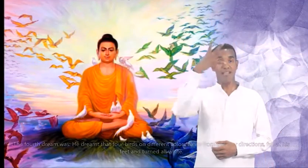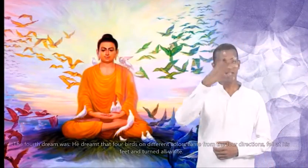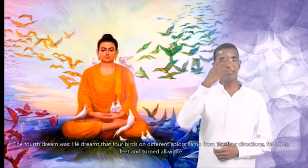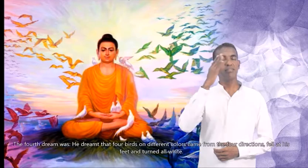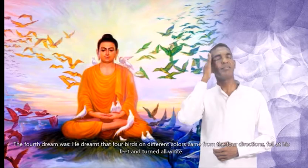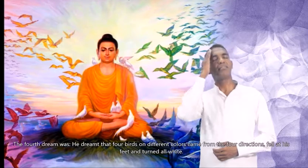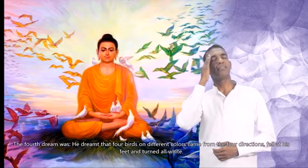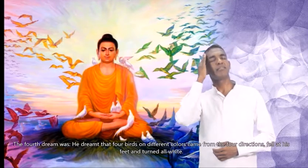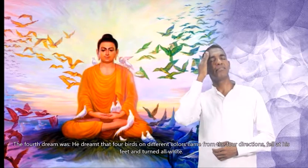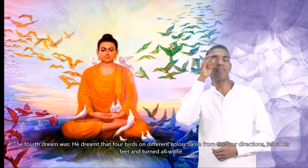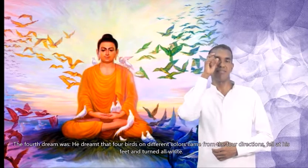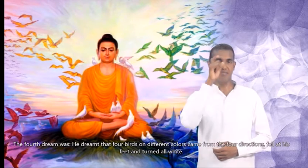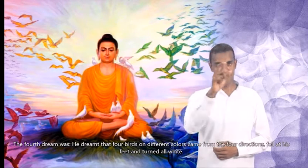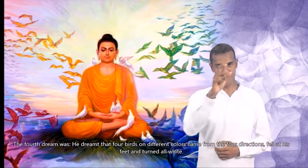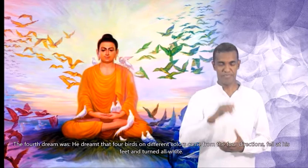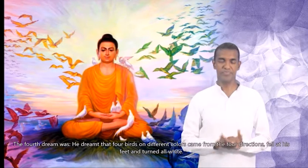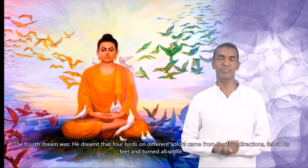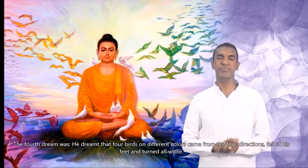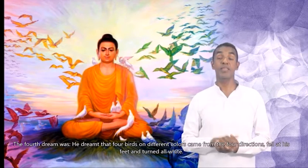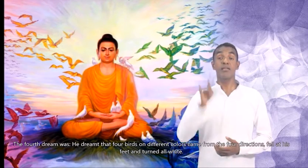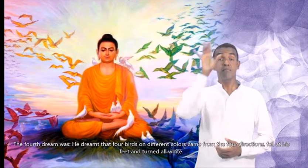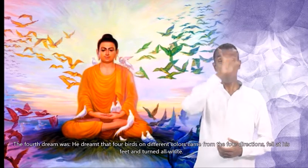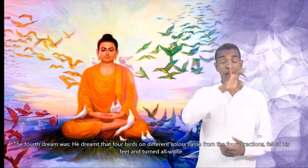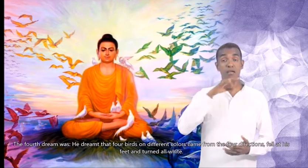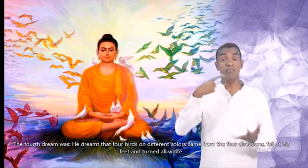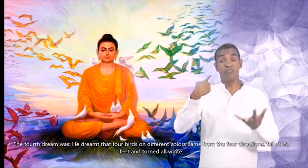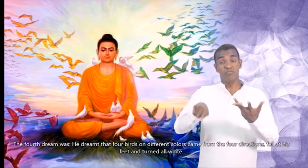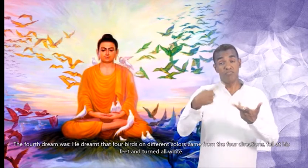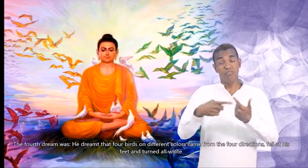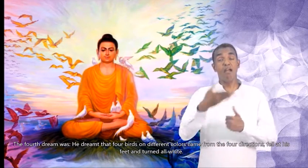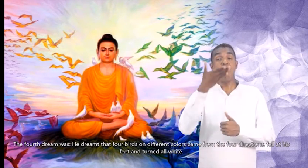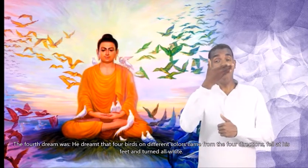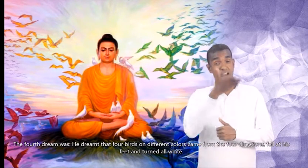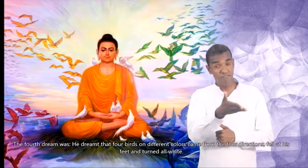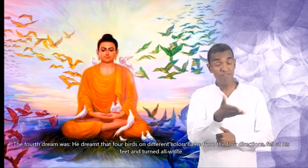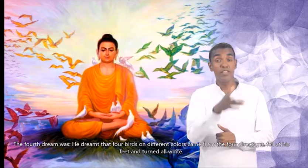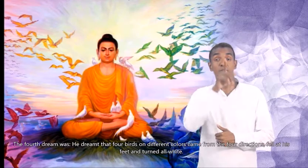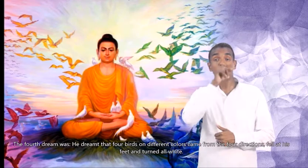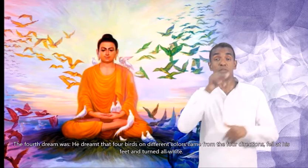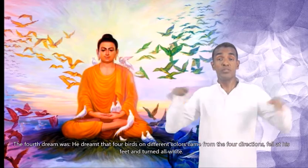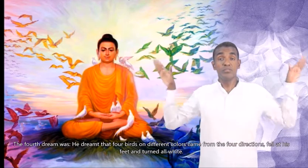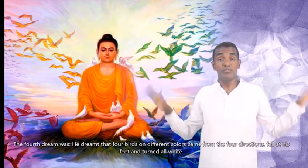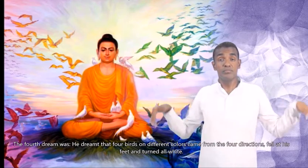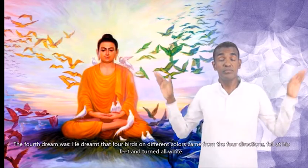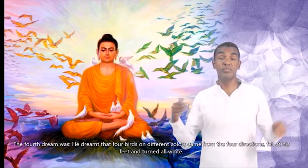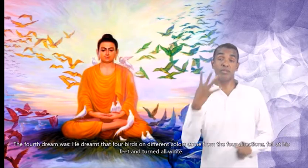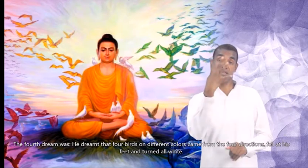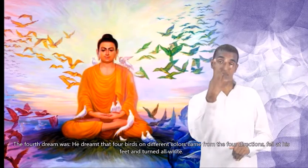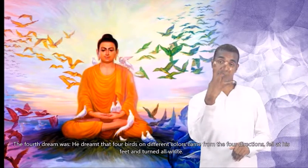The fourth dream was he dreamed that 4 birds on different colors came from the 4 directions, fell